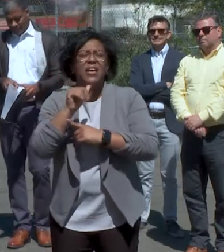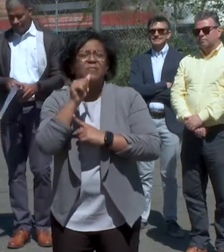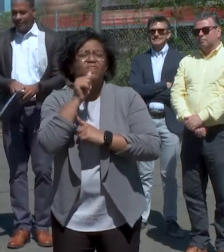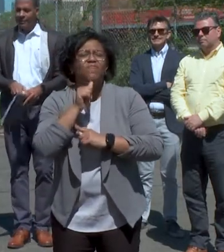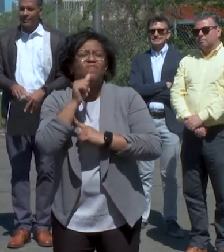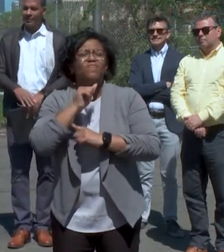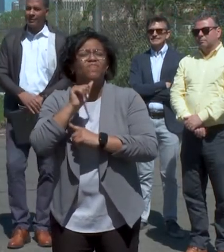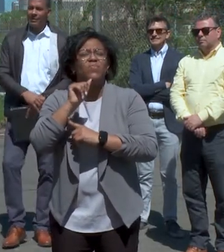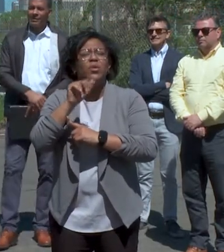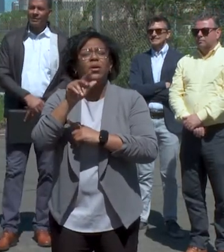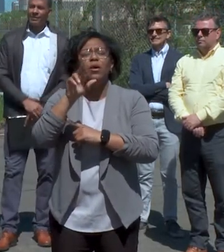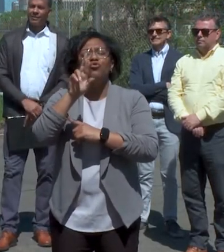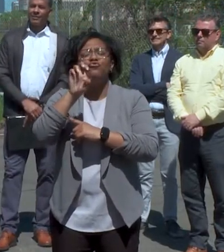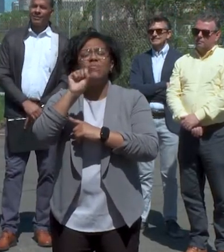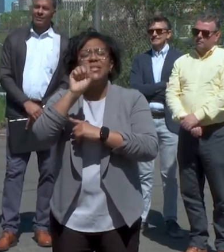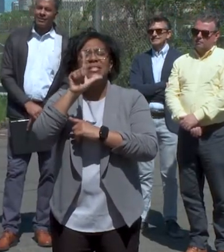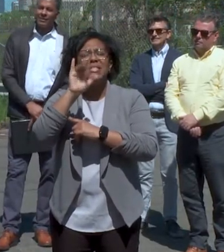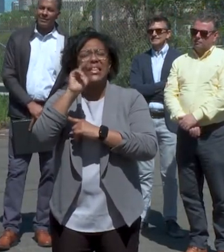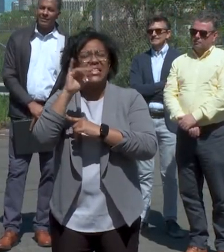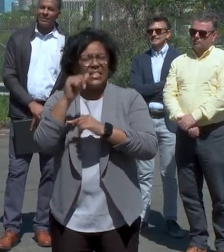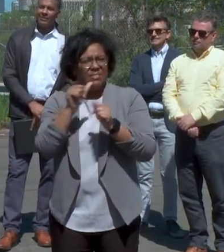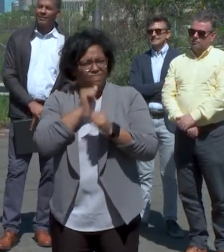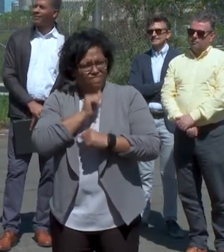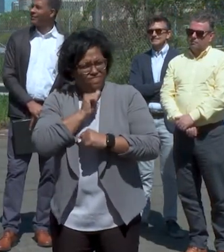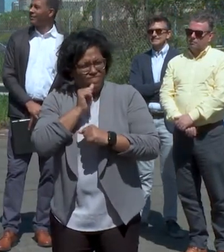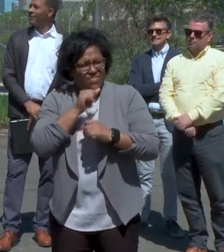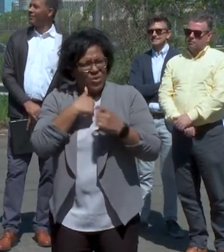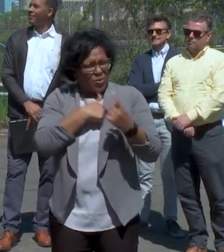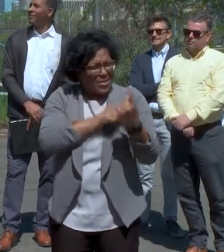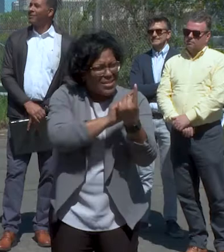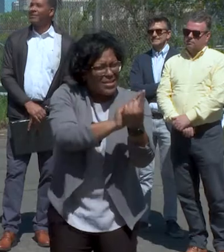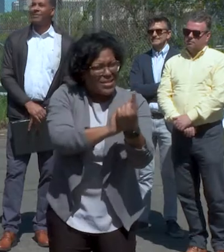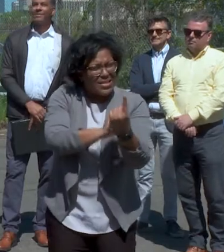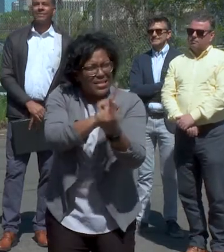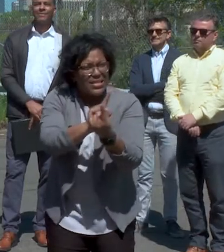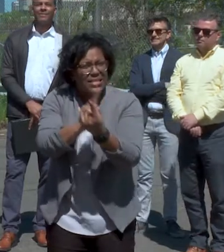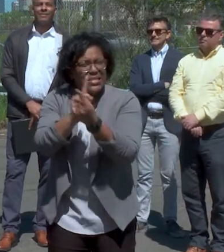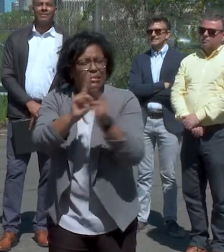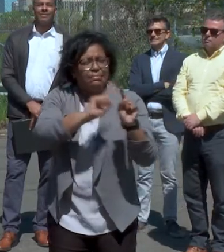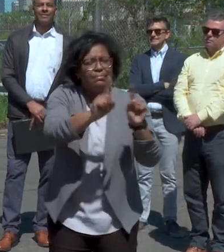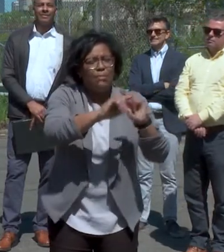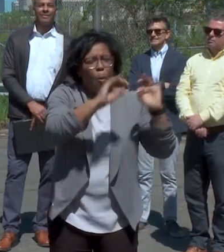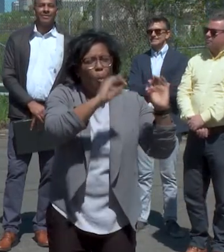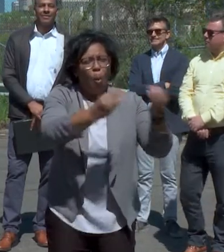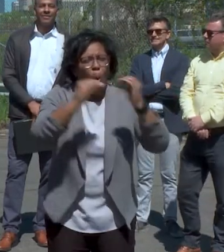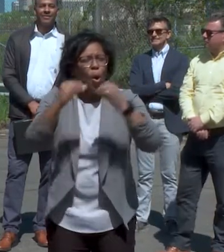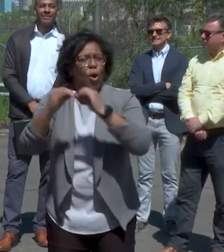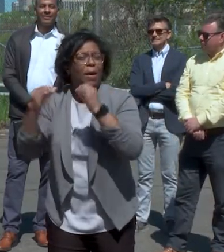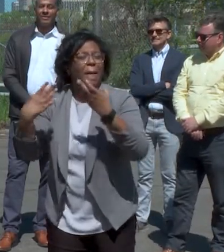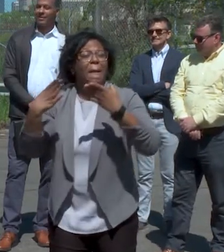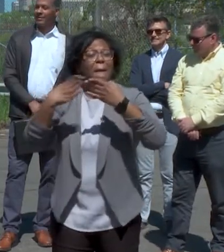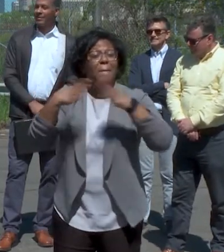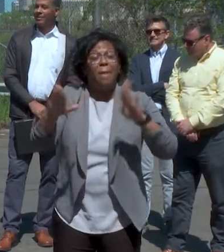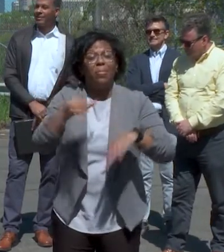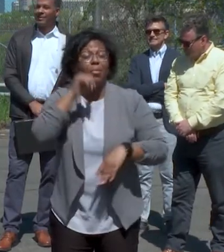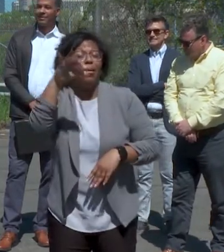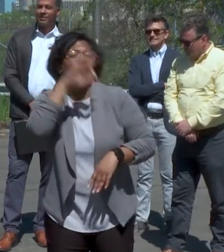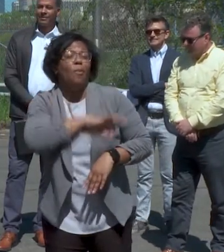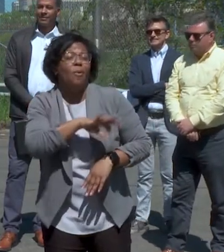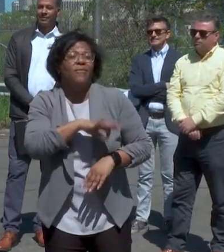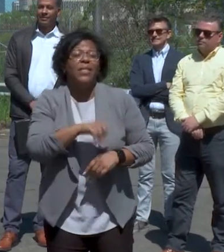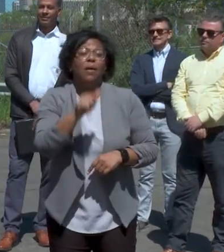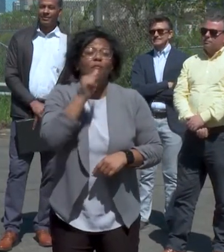of interjurisdictional partners, one that has public and private and nonprofit and even